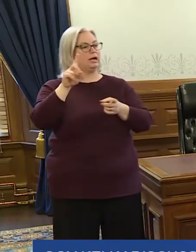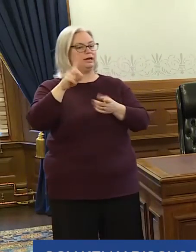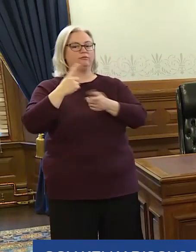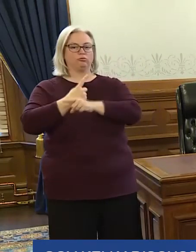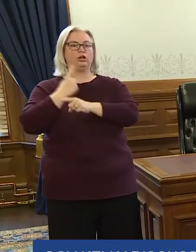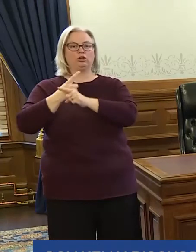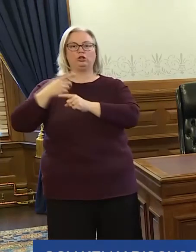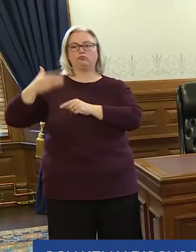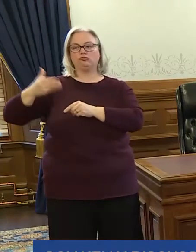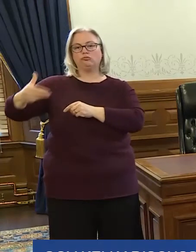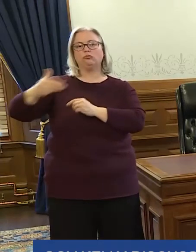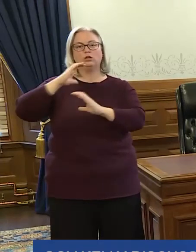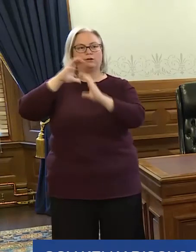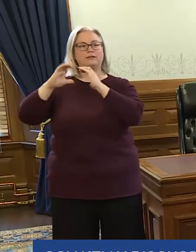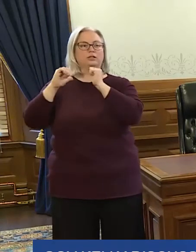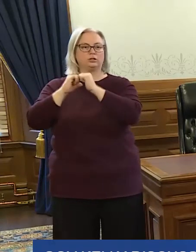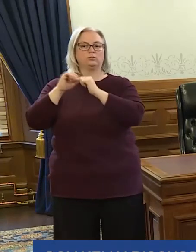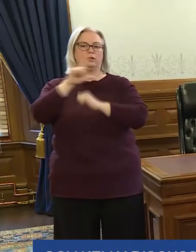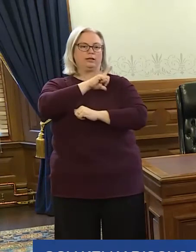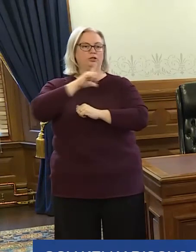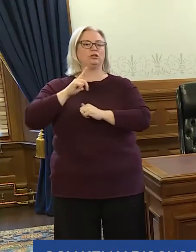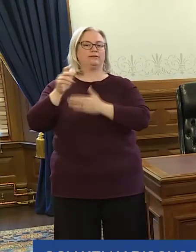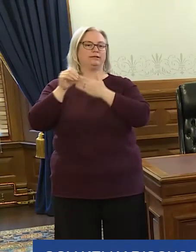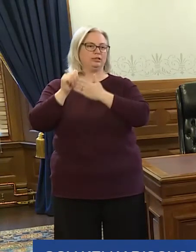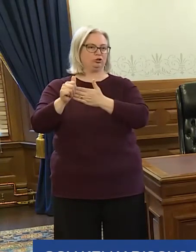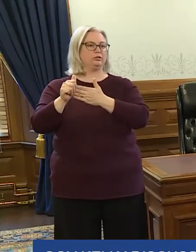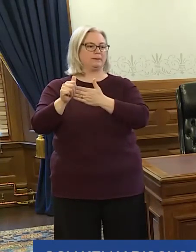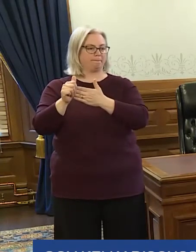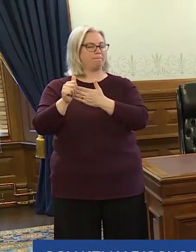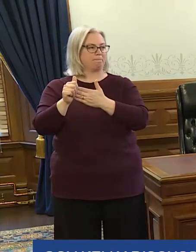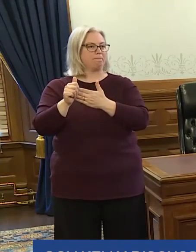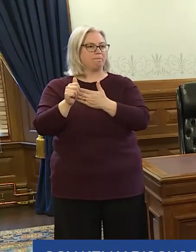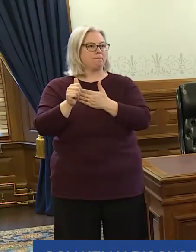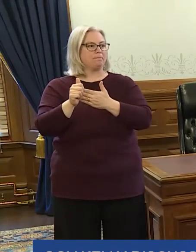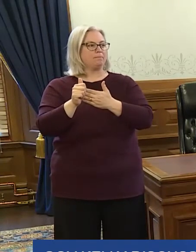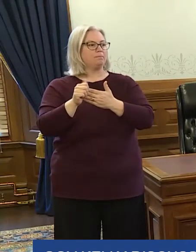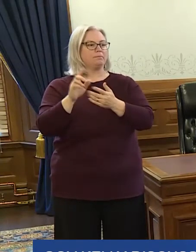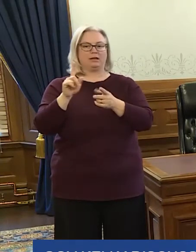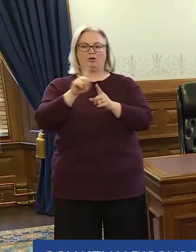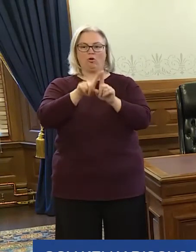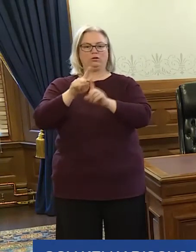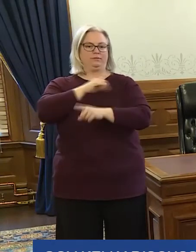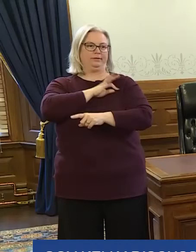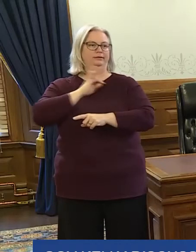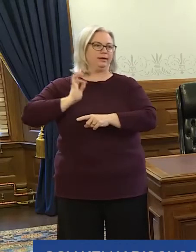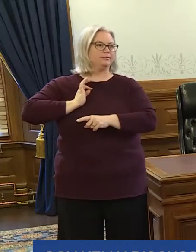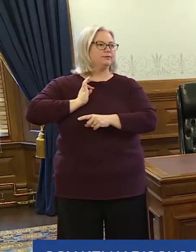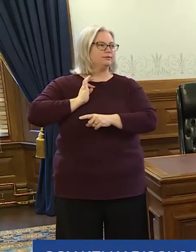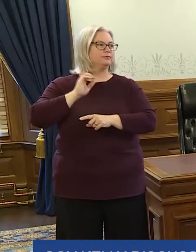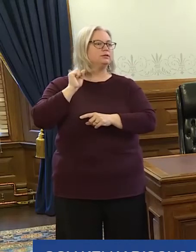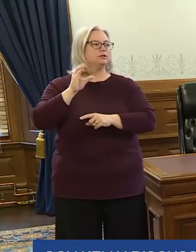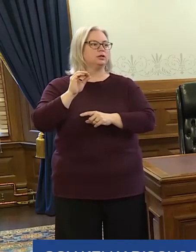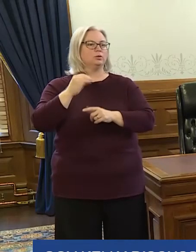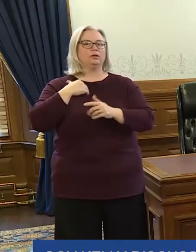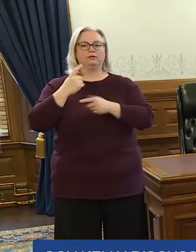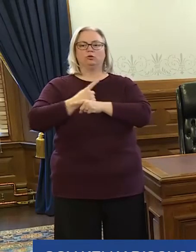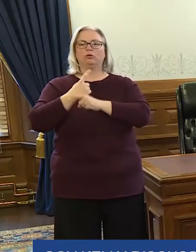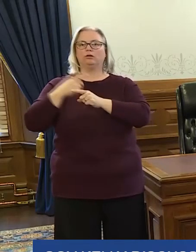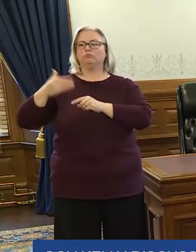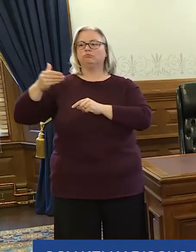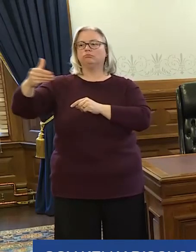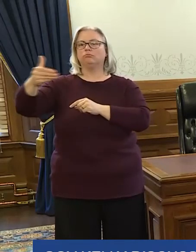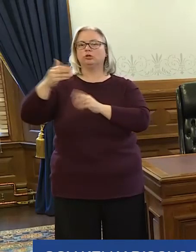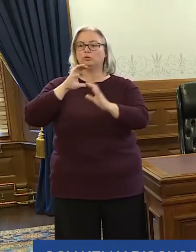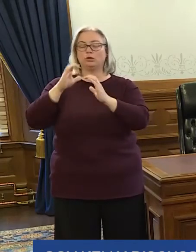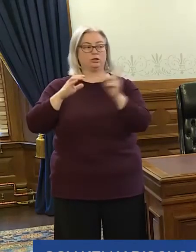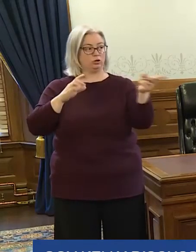regular conversations with legislative leadership, and as do my staff, so we've got regular two-way communication